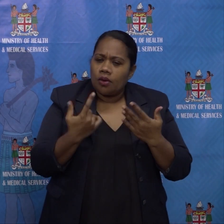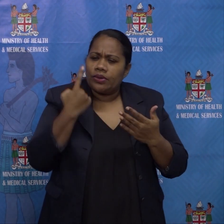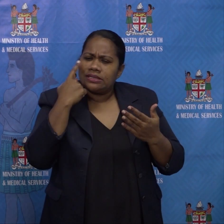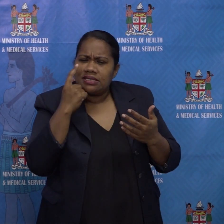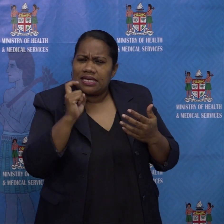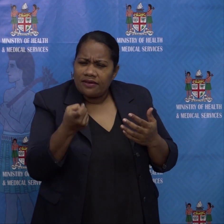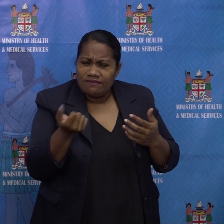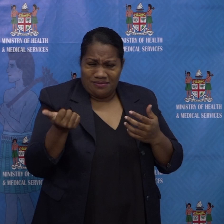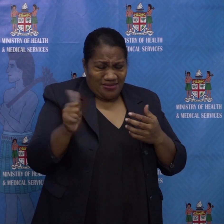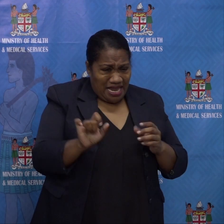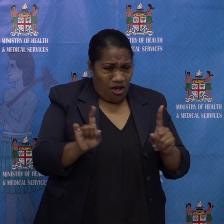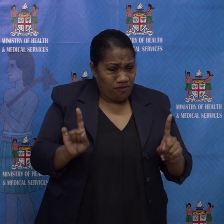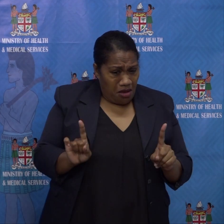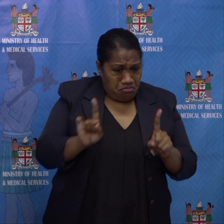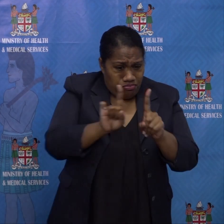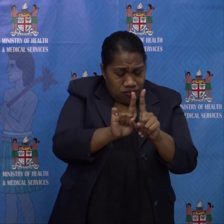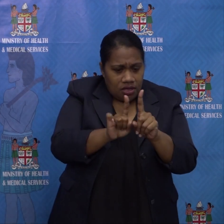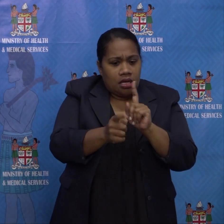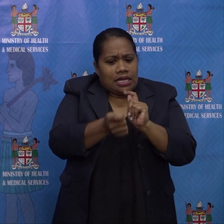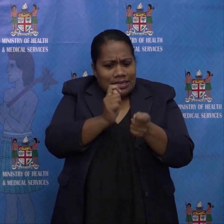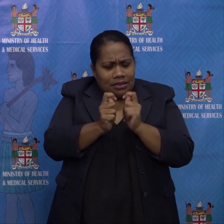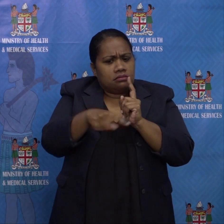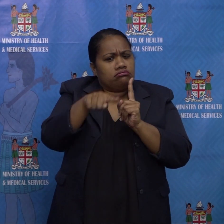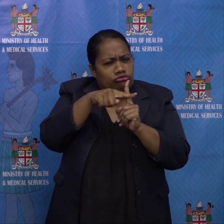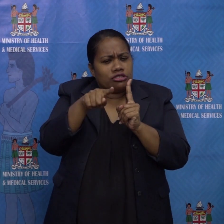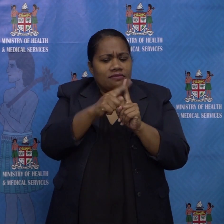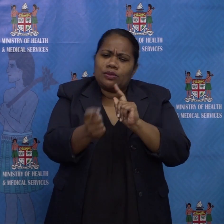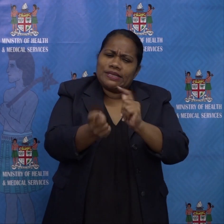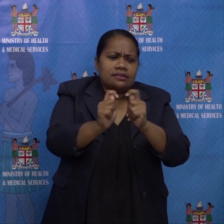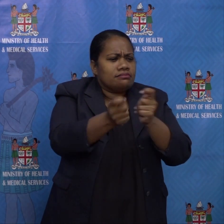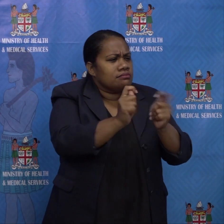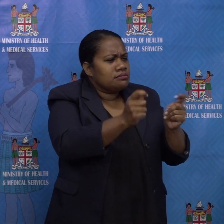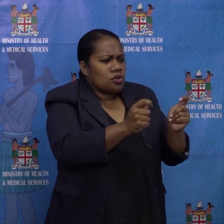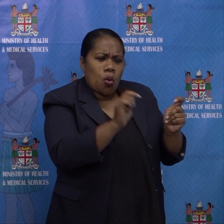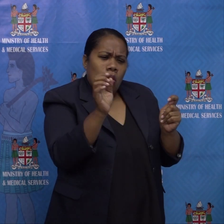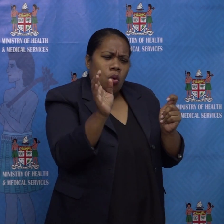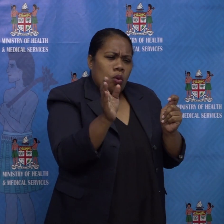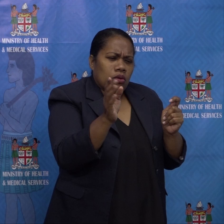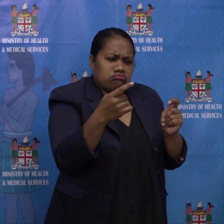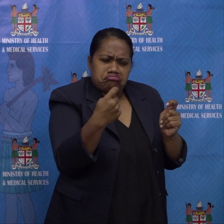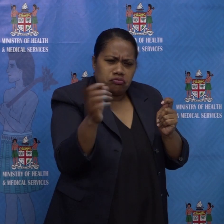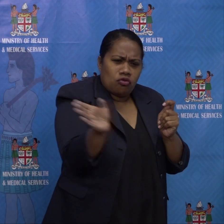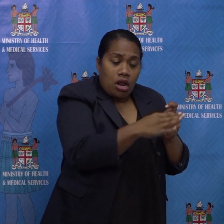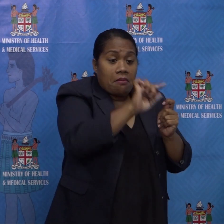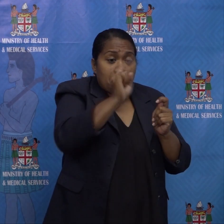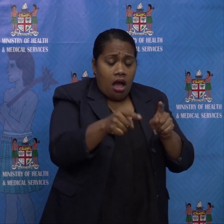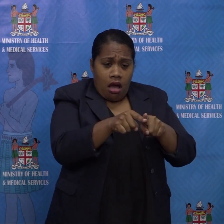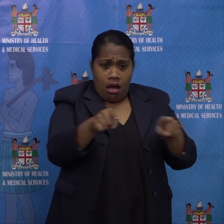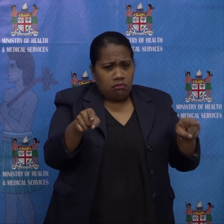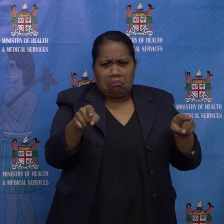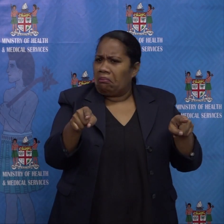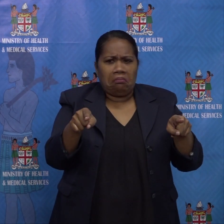of their close contacts tested positive for the virus. So we've tested almost all of their close contacts now. None of them did, except